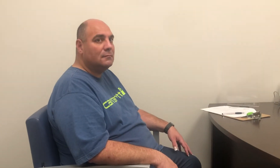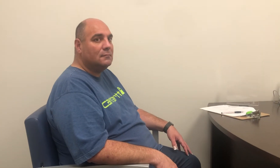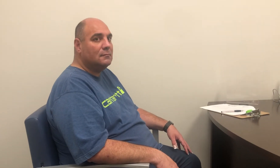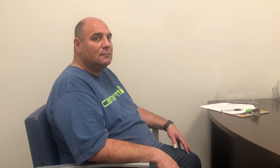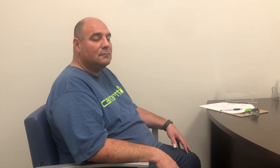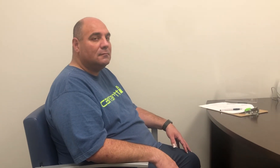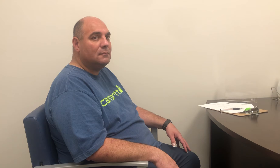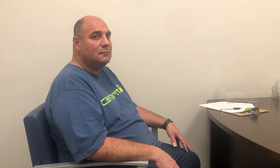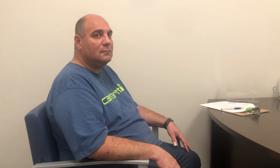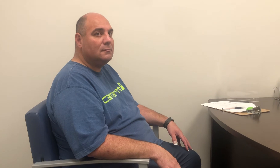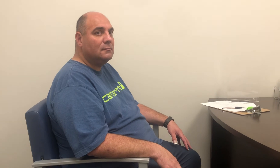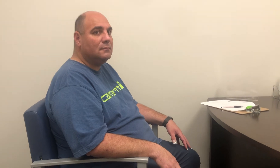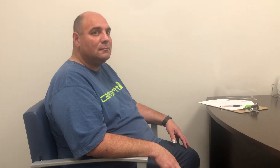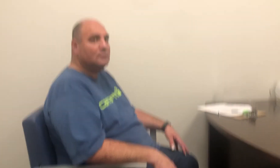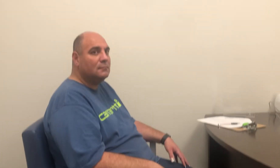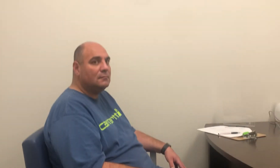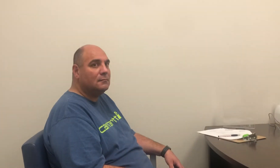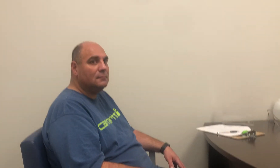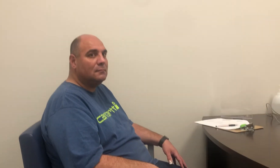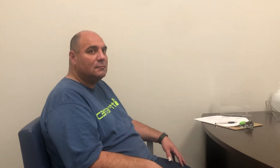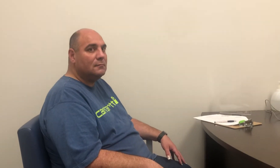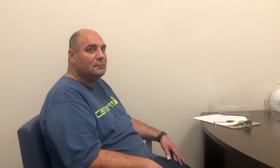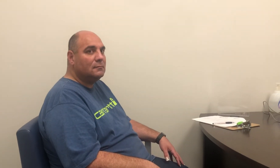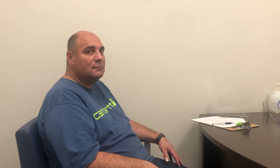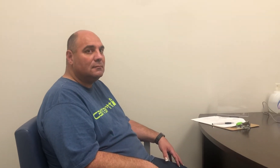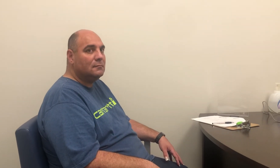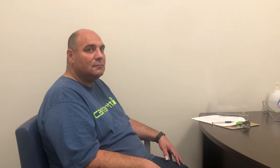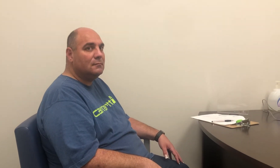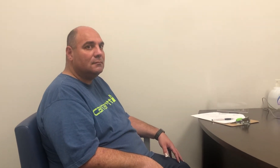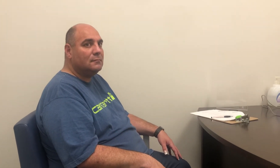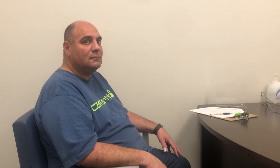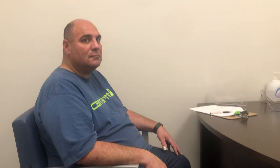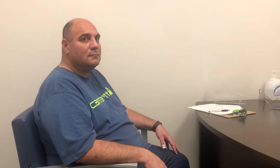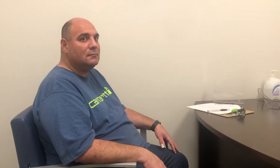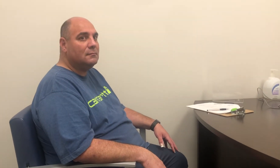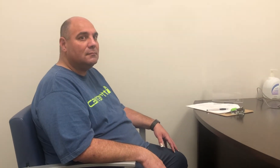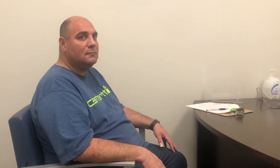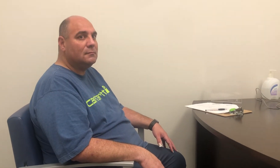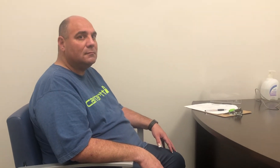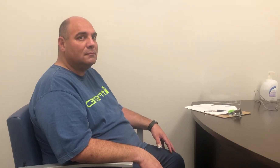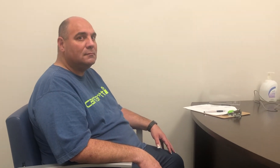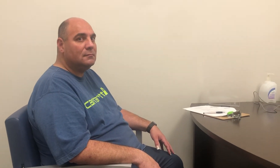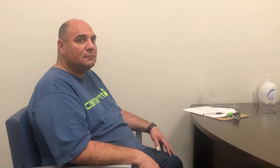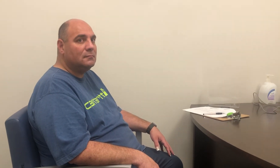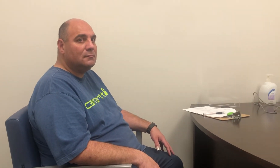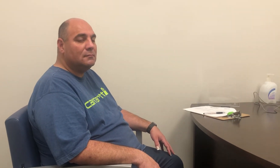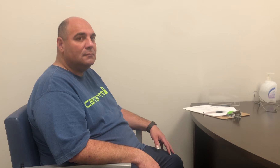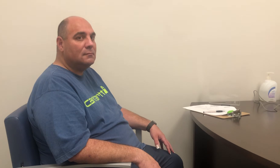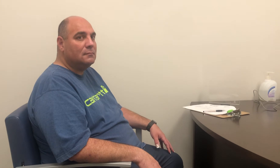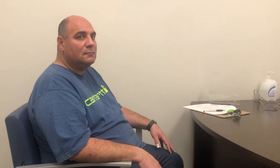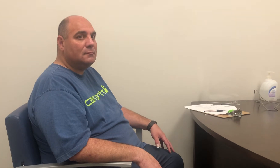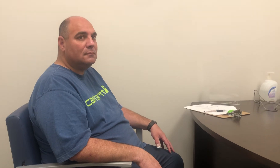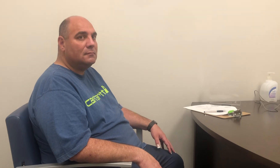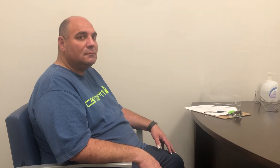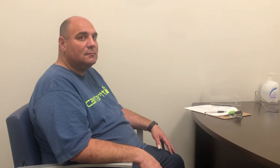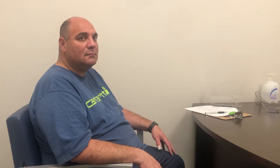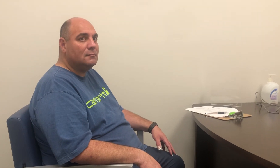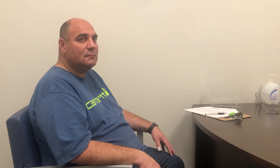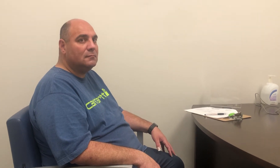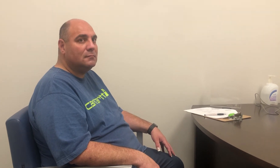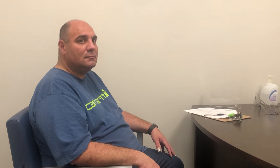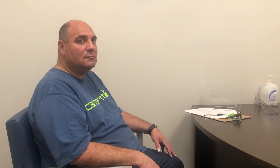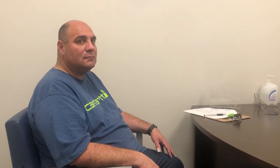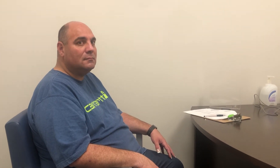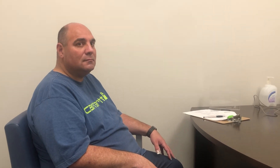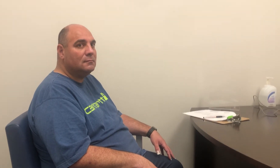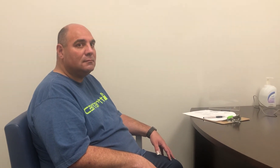not going to be like lights on, but we have a plan. Let's see how it goes. When he was